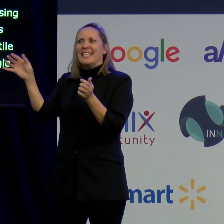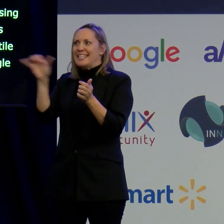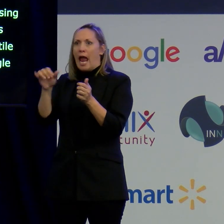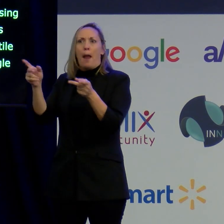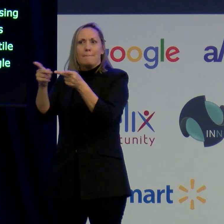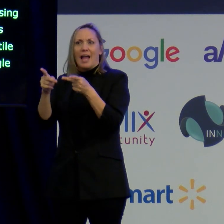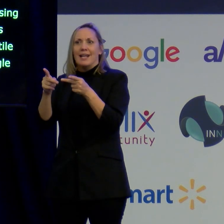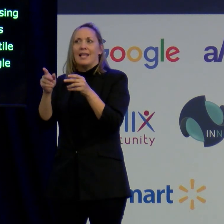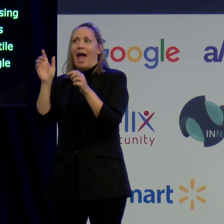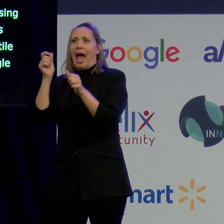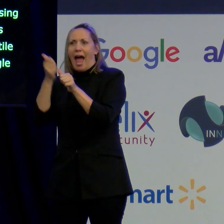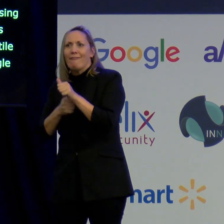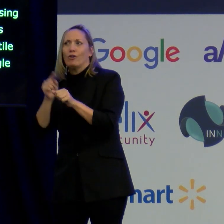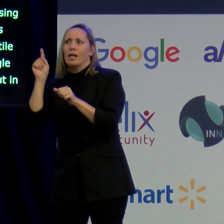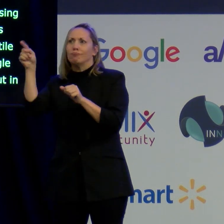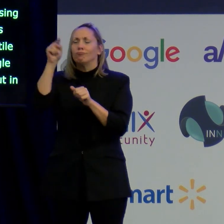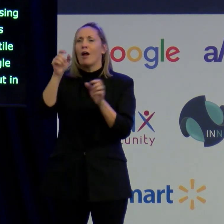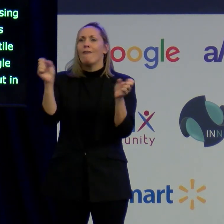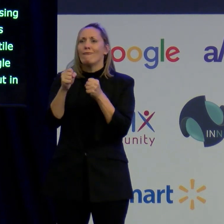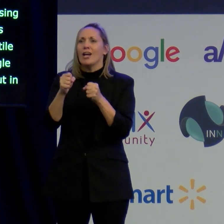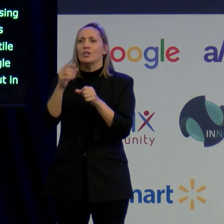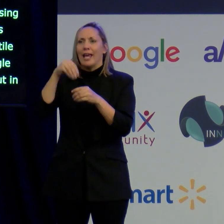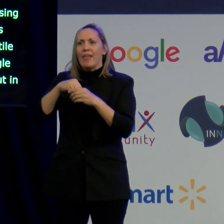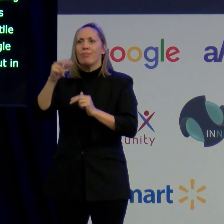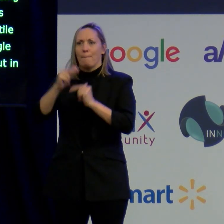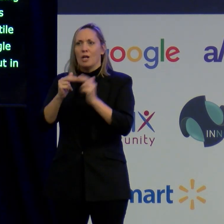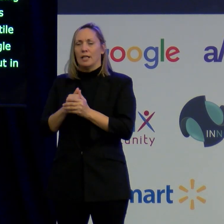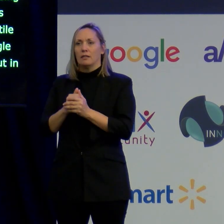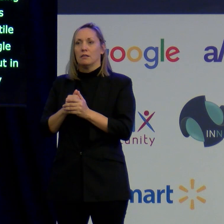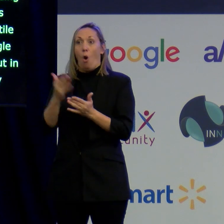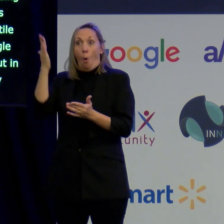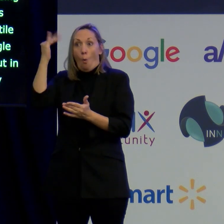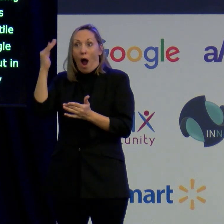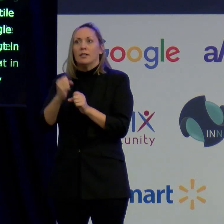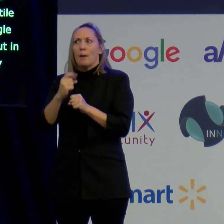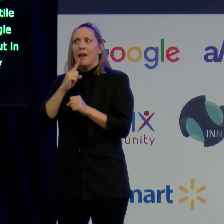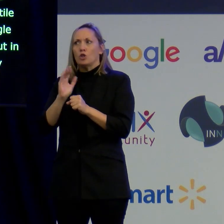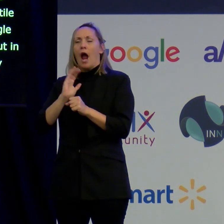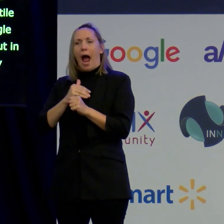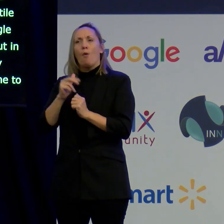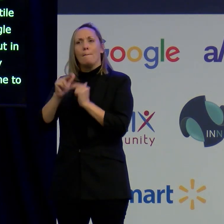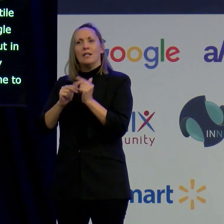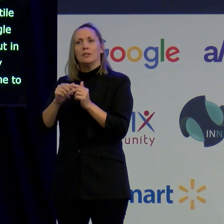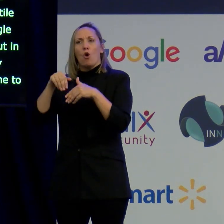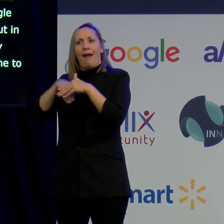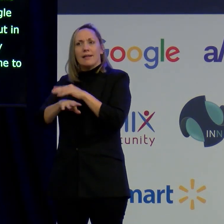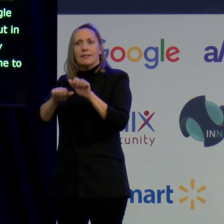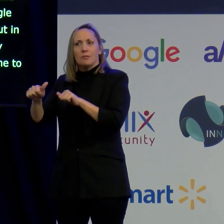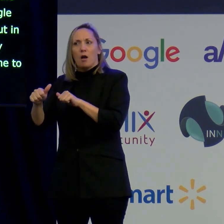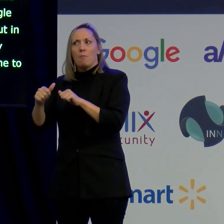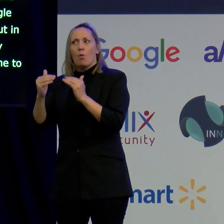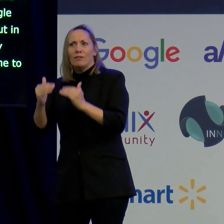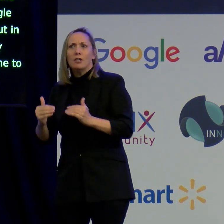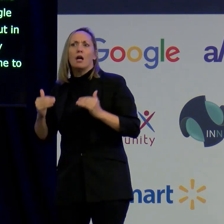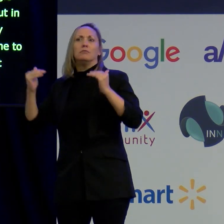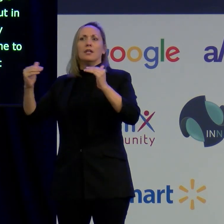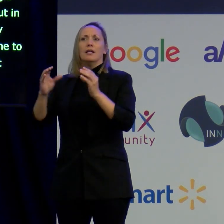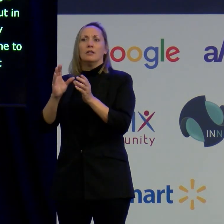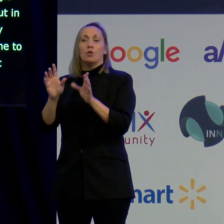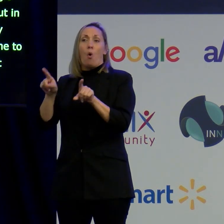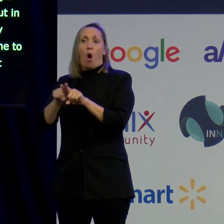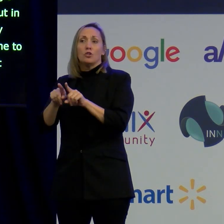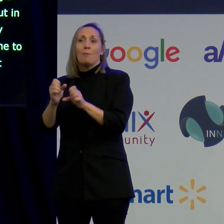every building. Simple things that we have done to make sure that our buildings are not only accessible, but we've gone beyond to make them